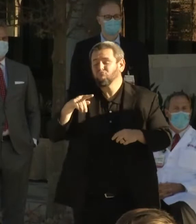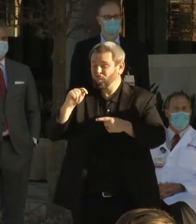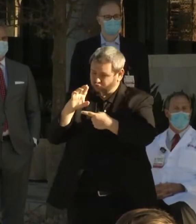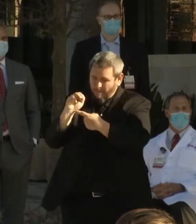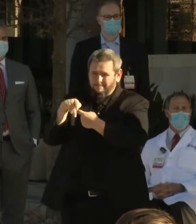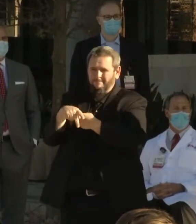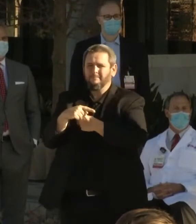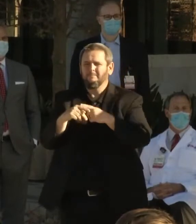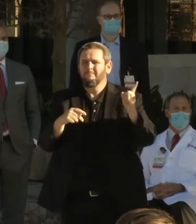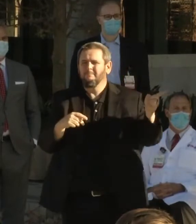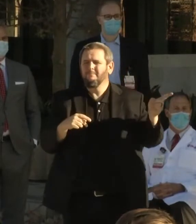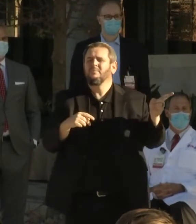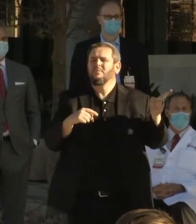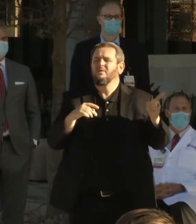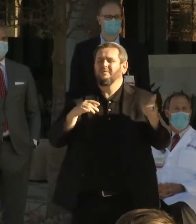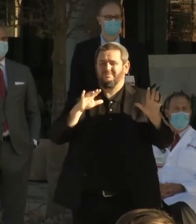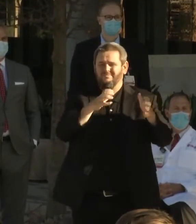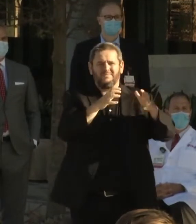package, and so yes, the